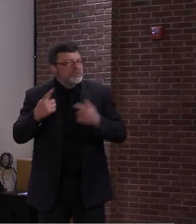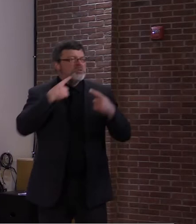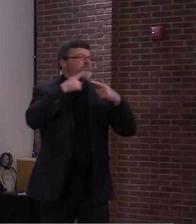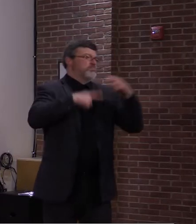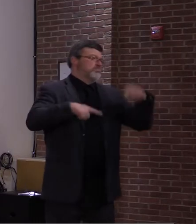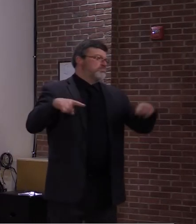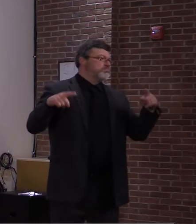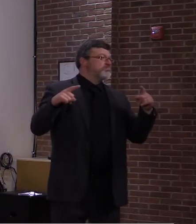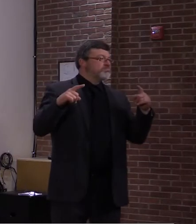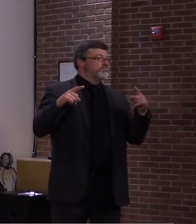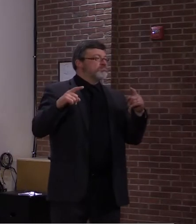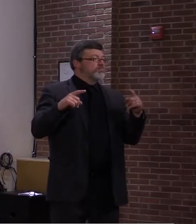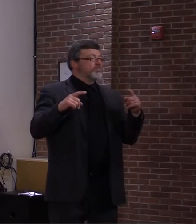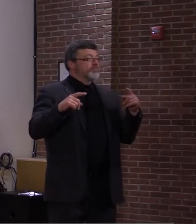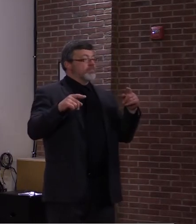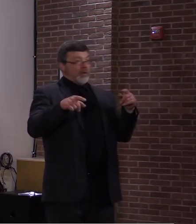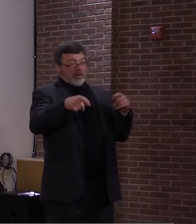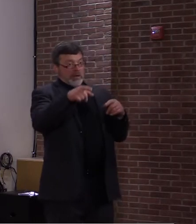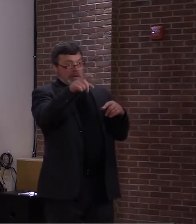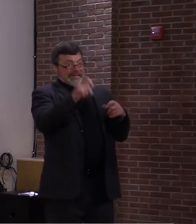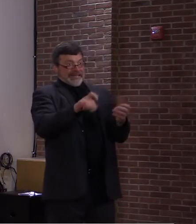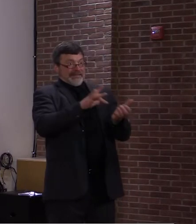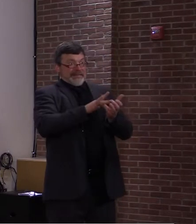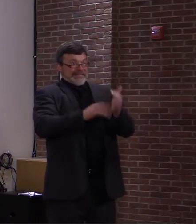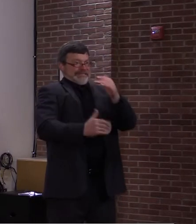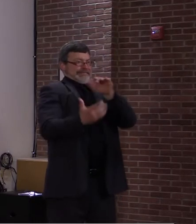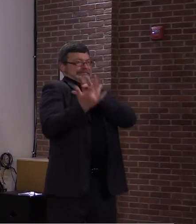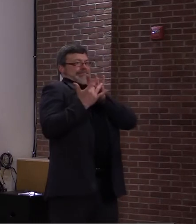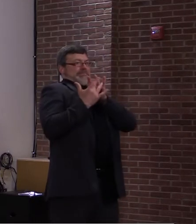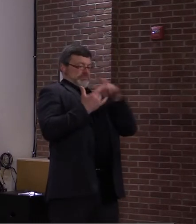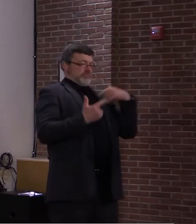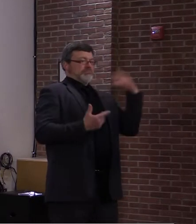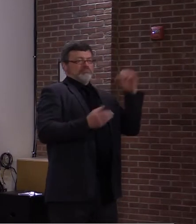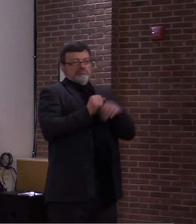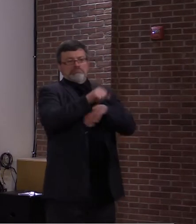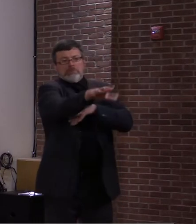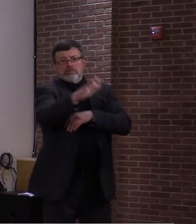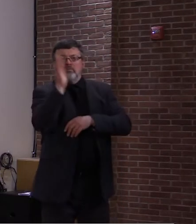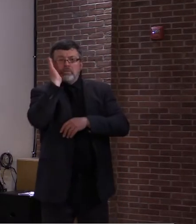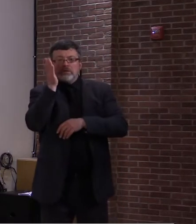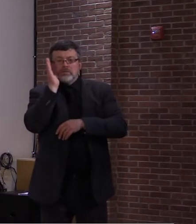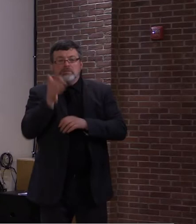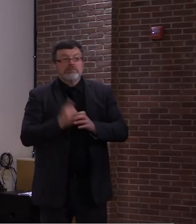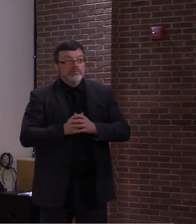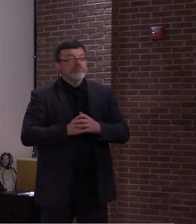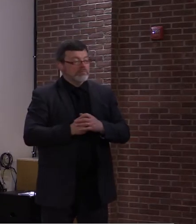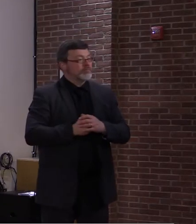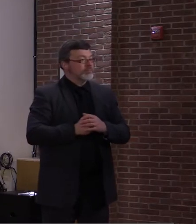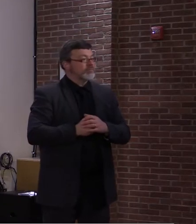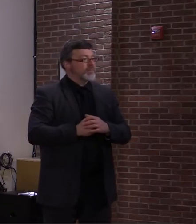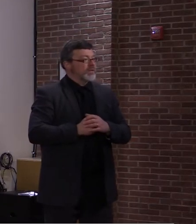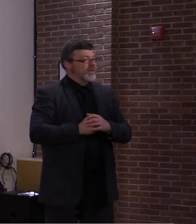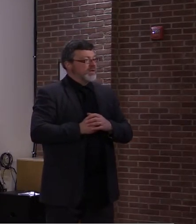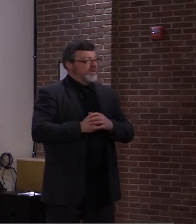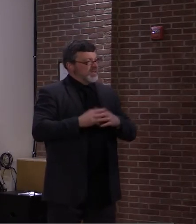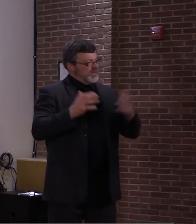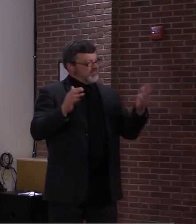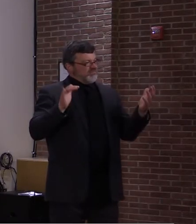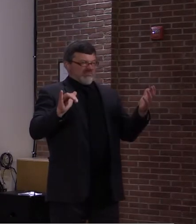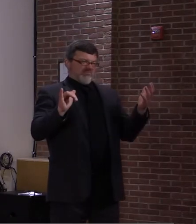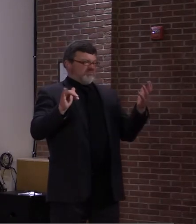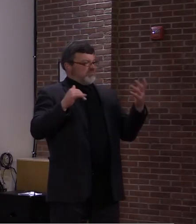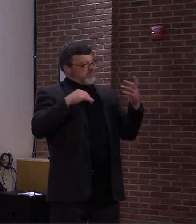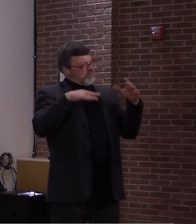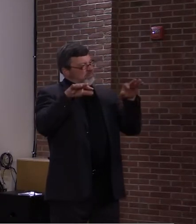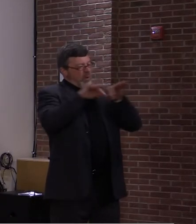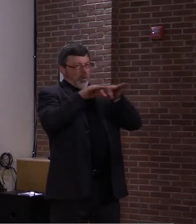as long-term care's request, we can easily get it to them. So I think all sectors are being taken care of.